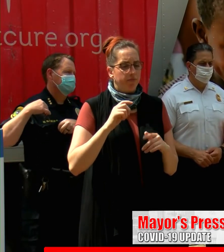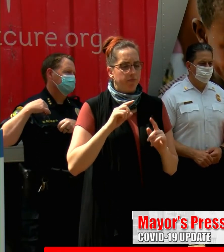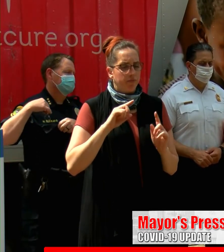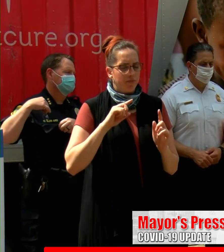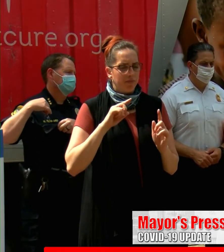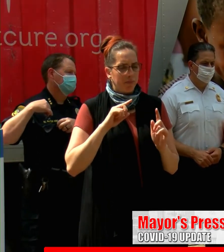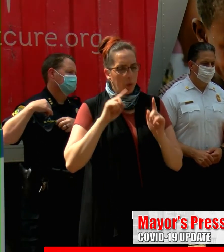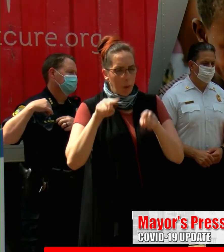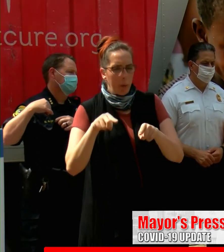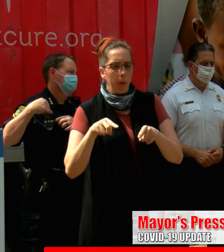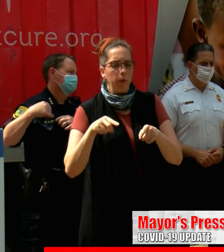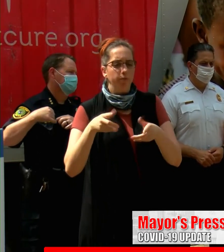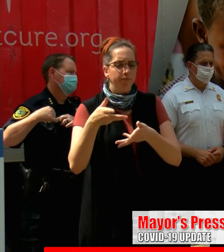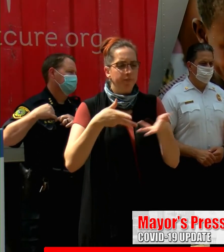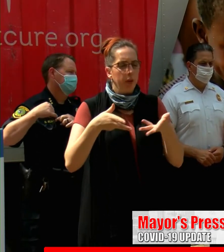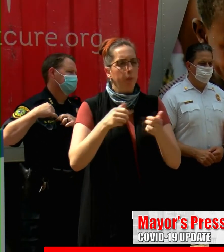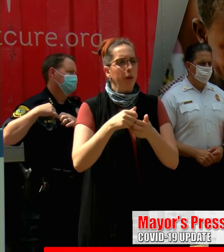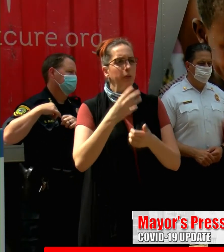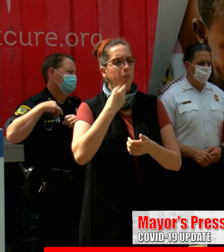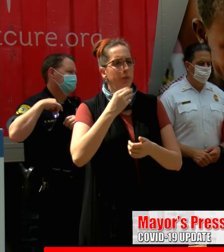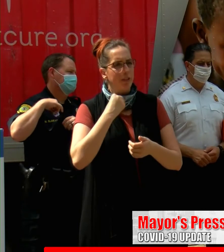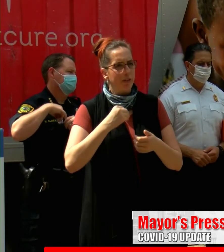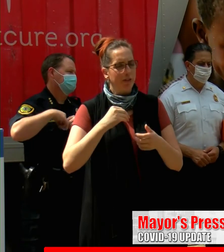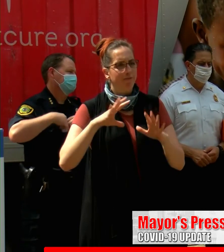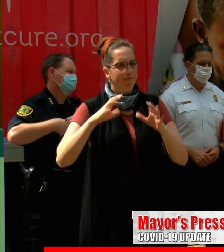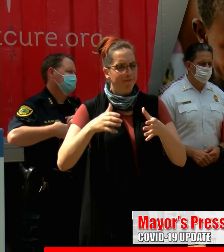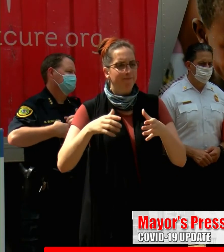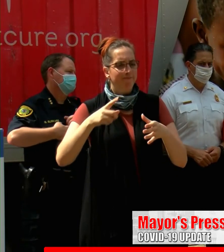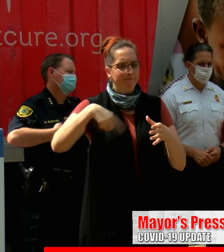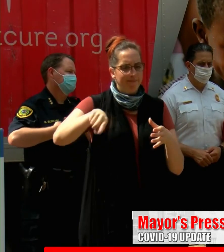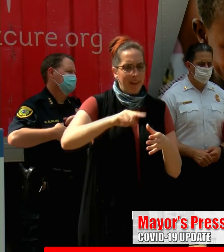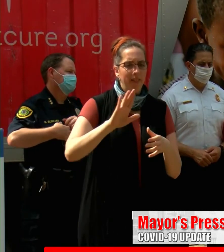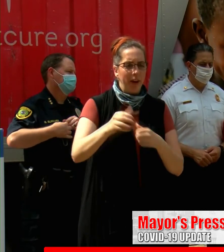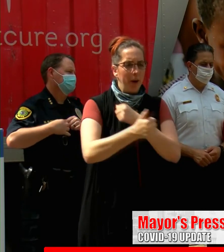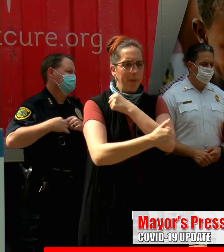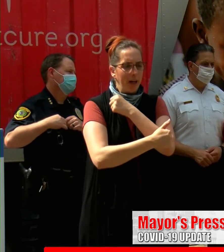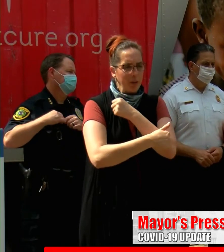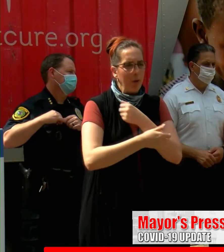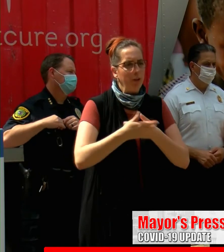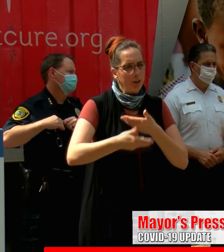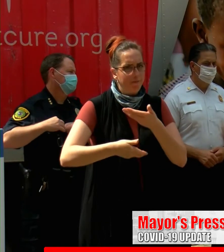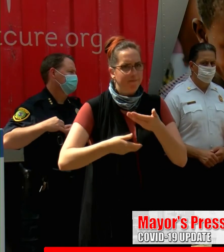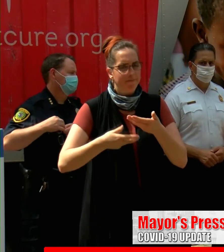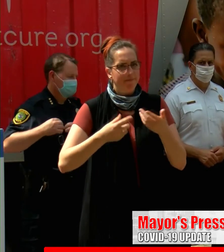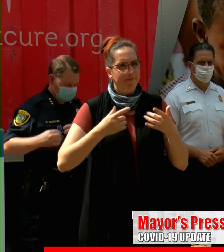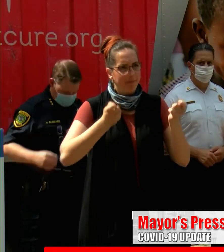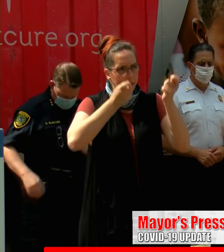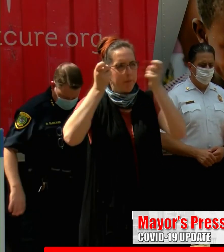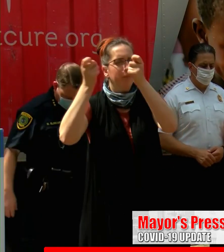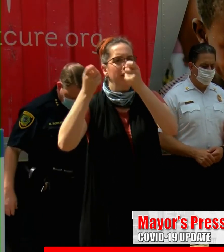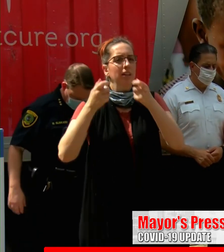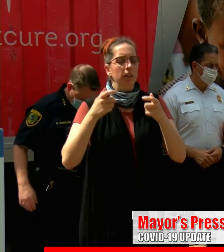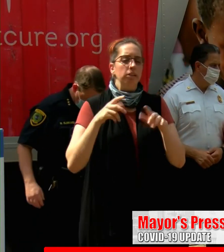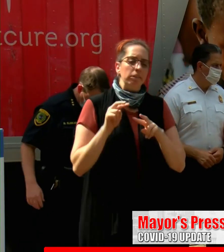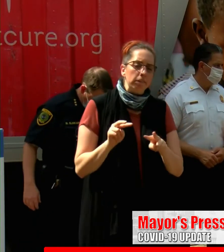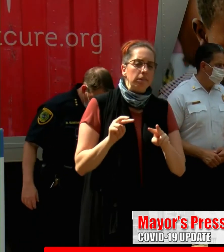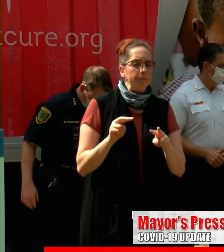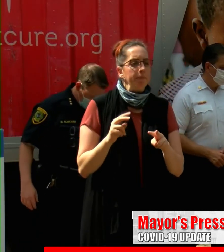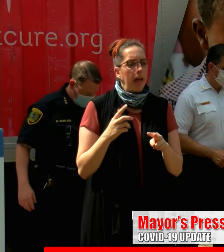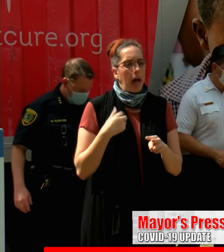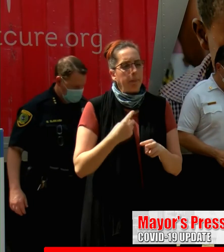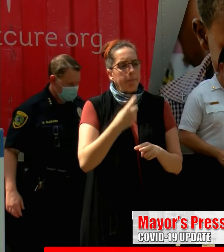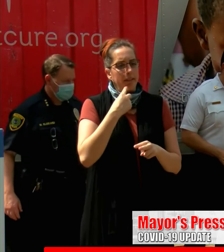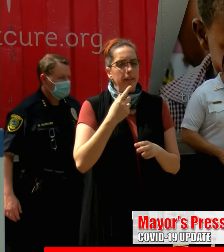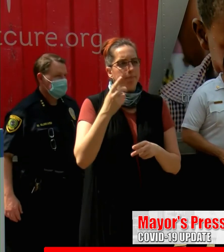with Jewish friends and for their Passover events. and I will miss being with